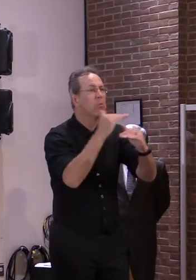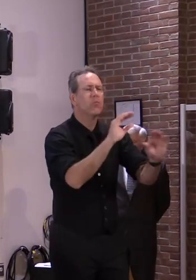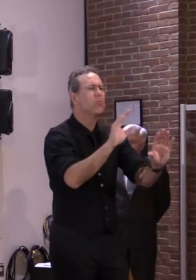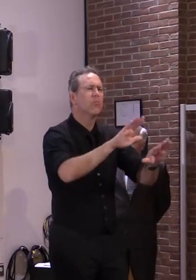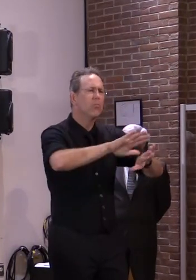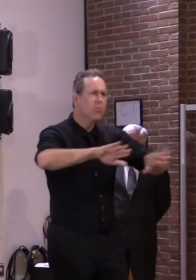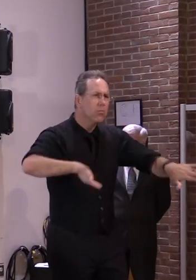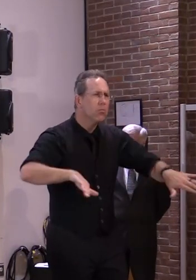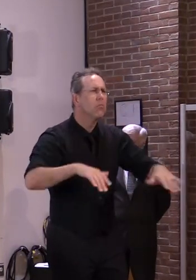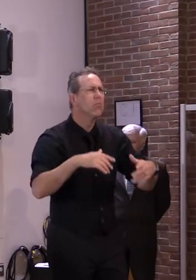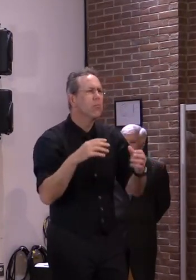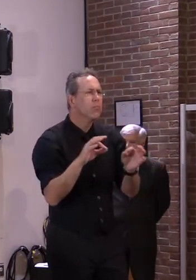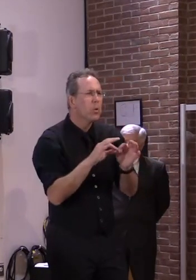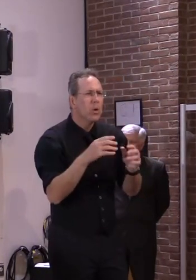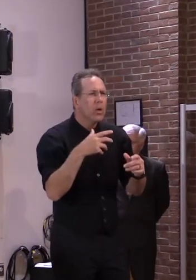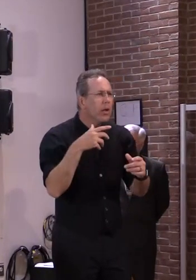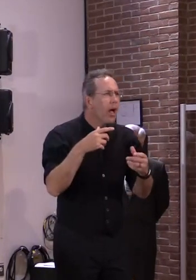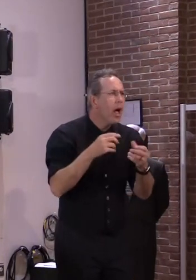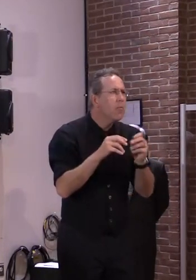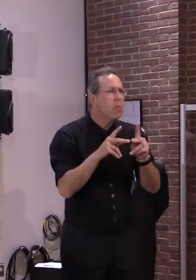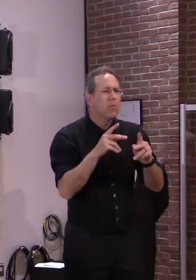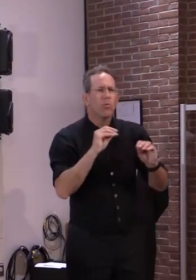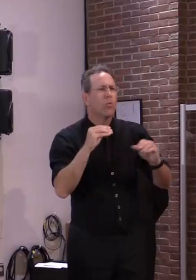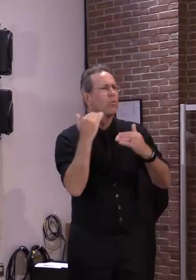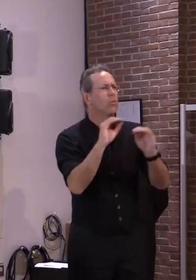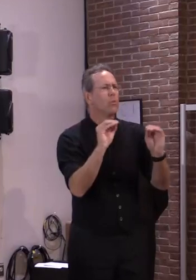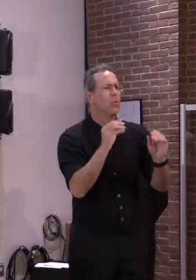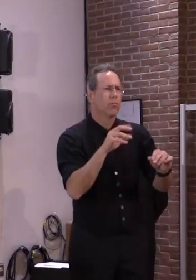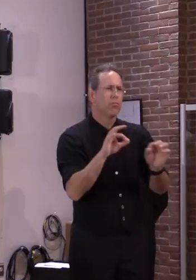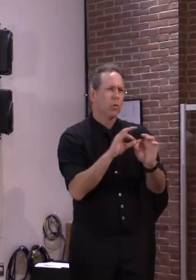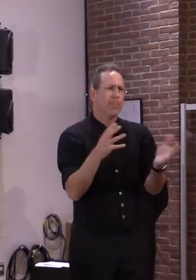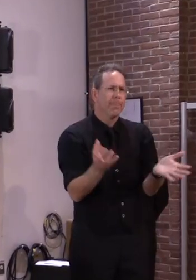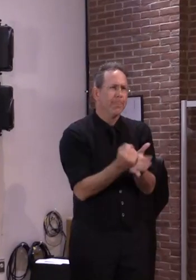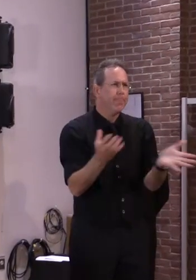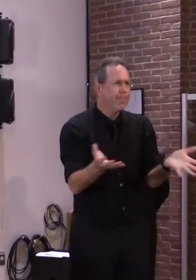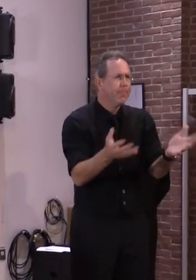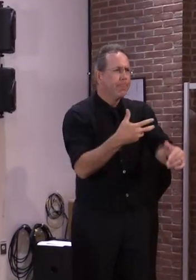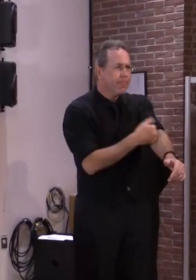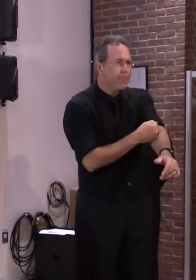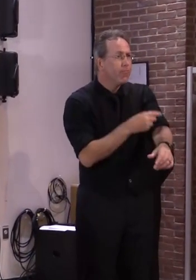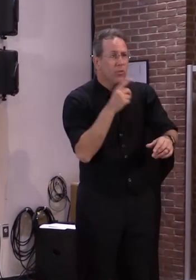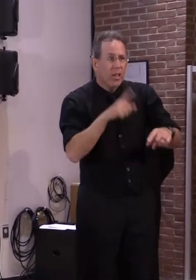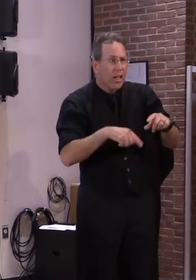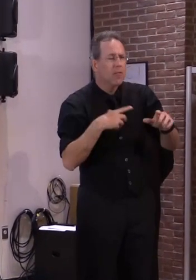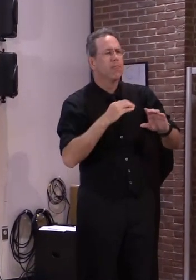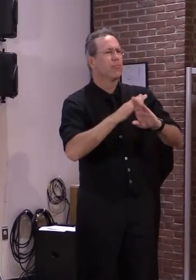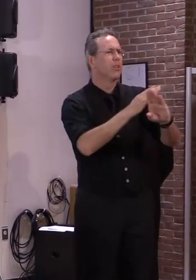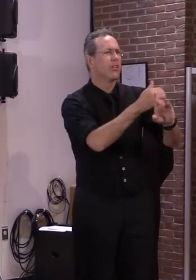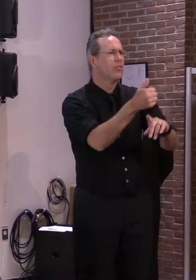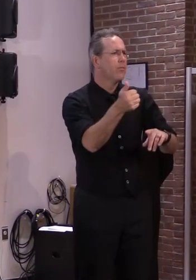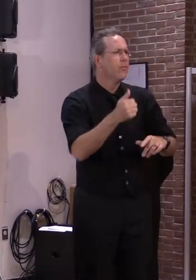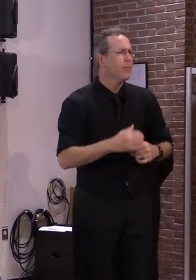All right. Thank you so much. And if I could just, I just want to go back to your previous questions.